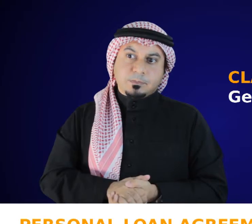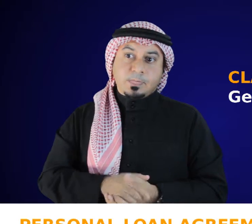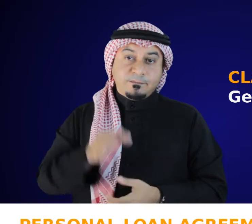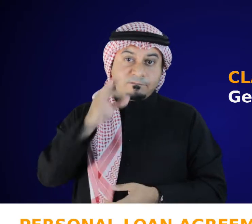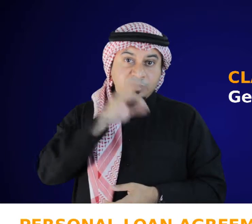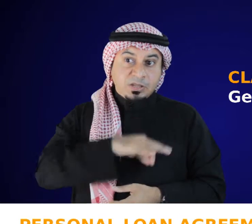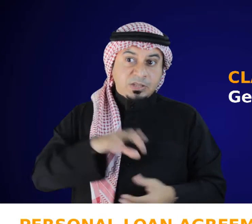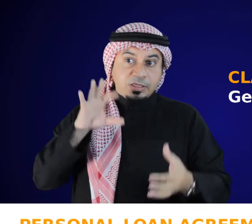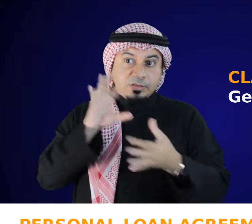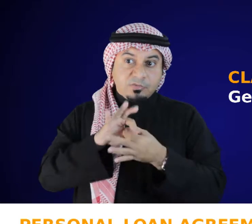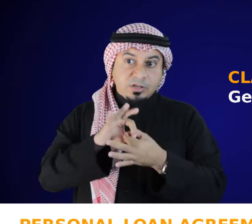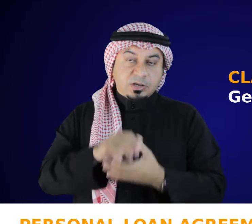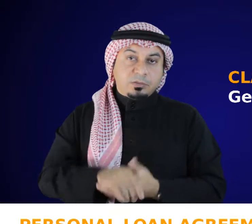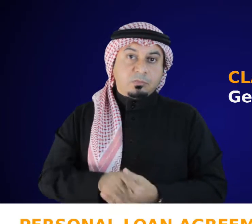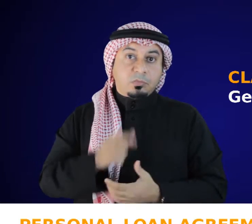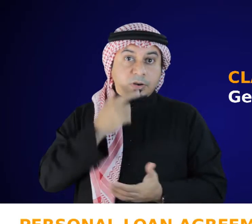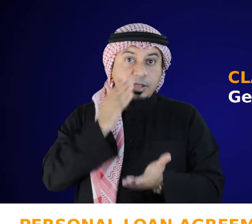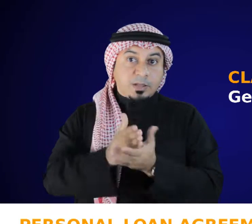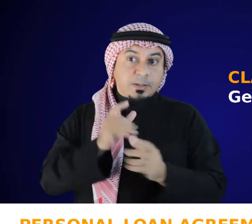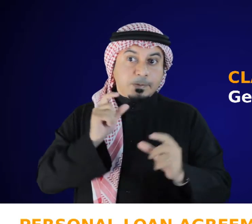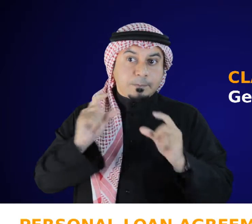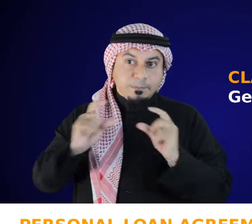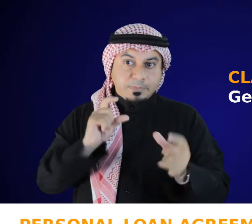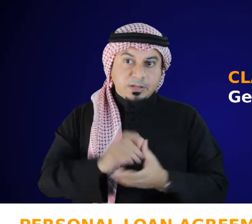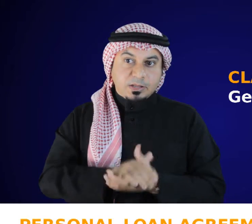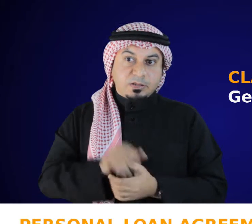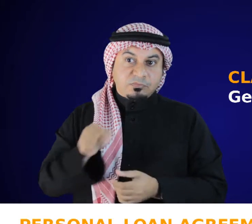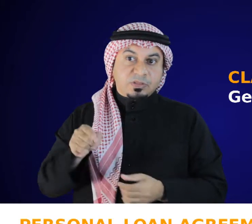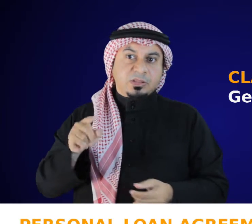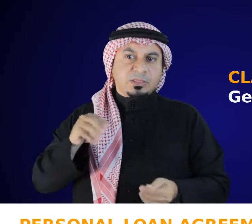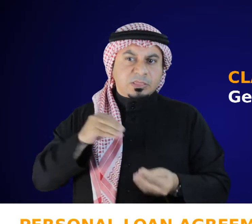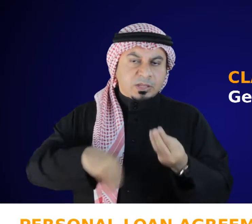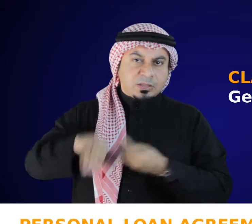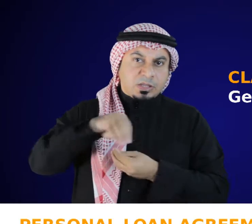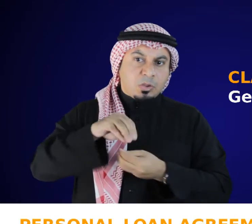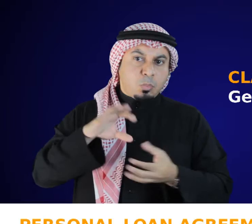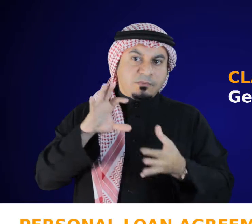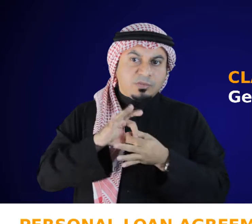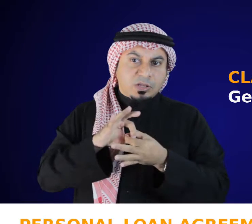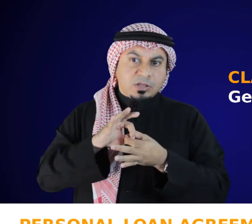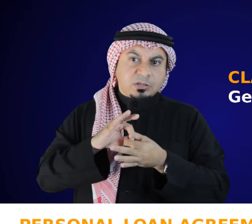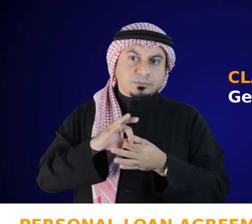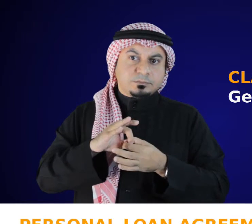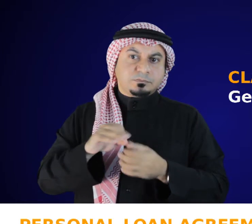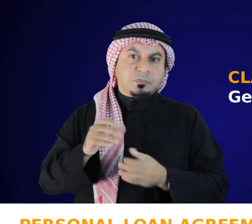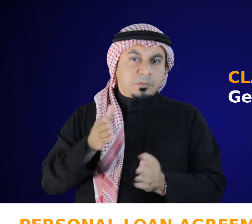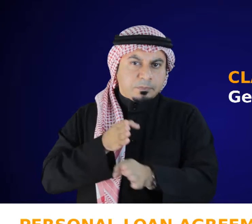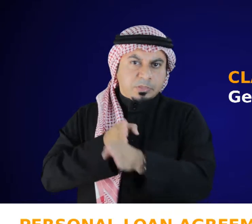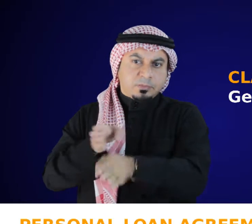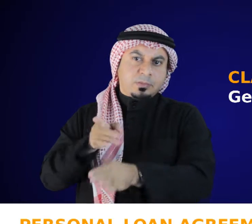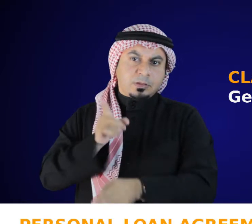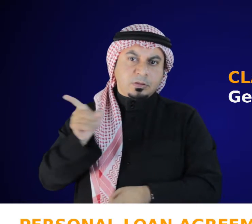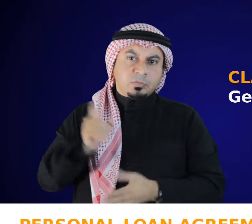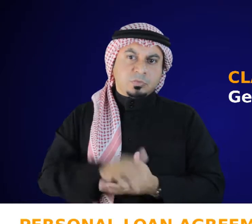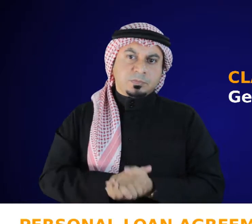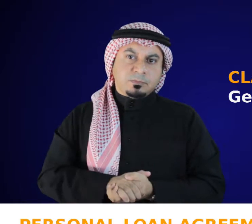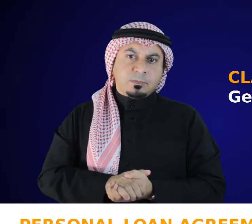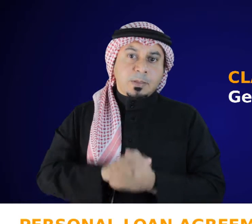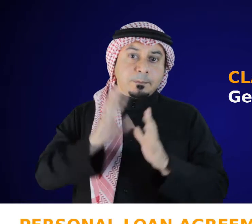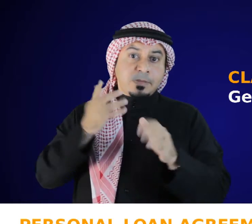of the agreed-upon interest rate and the bank's right to revise this rate according to the applicable rate at its end, and